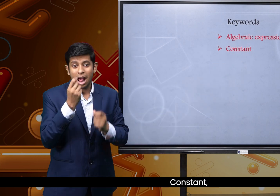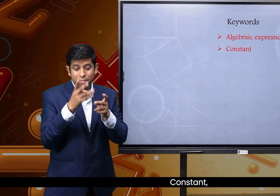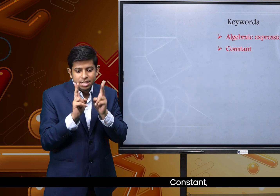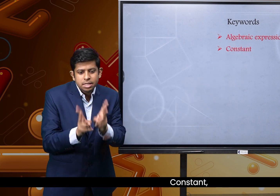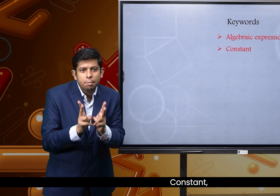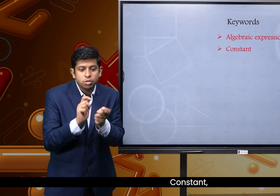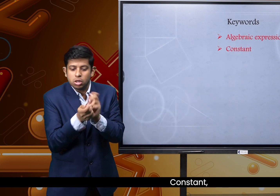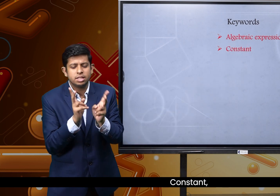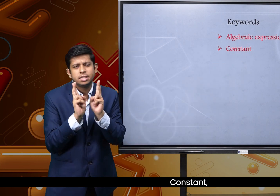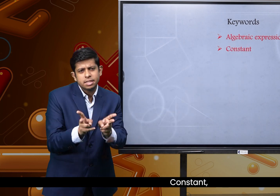constant,